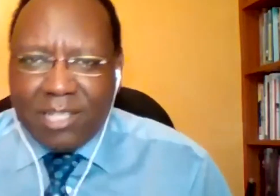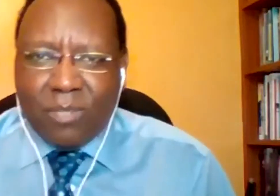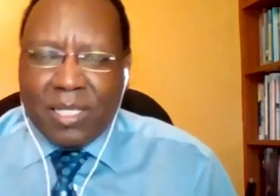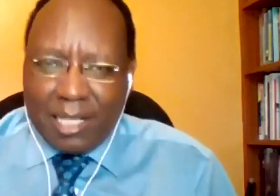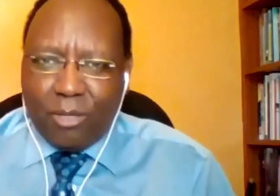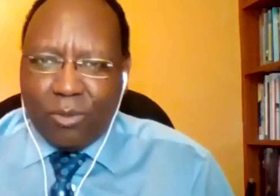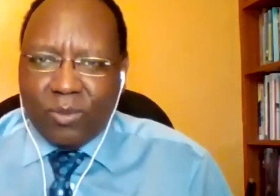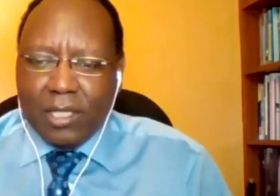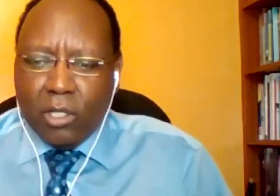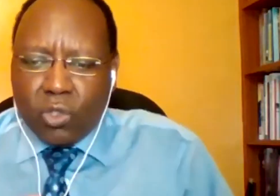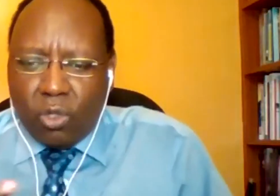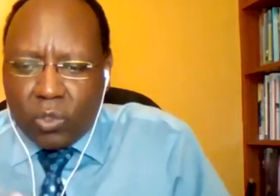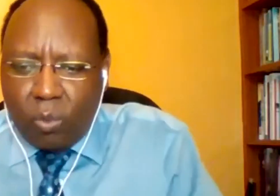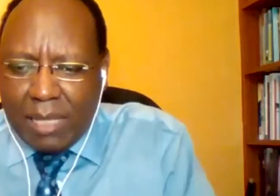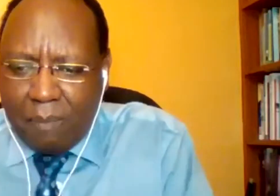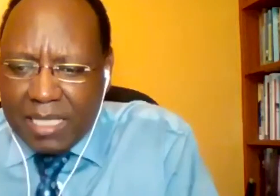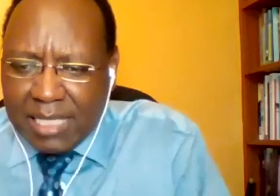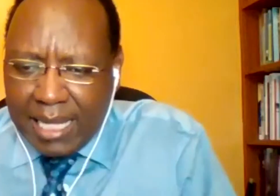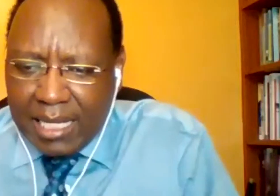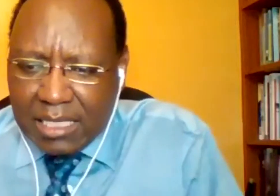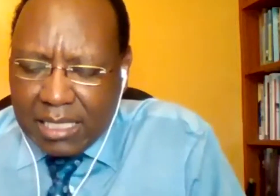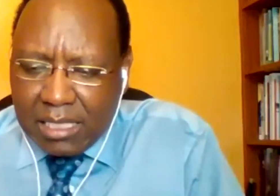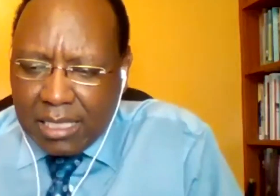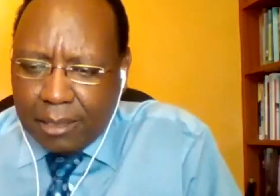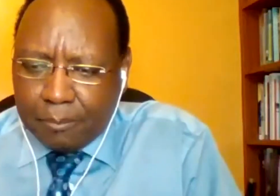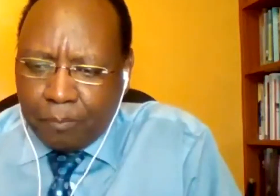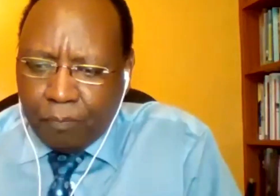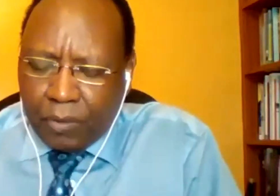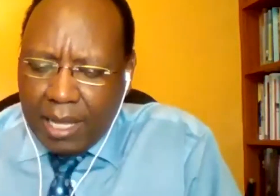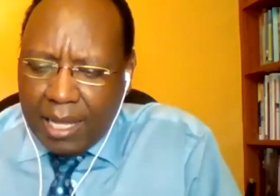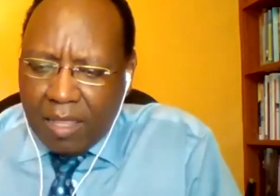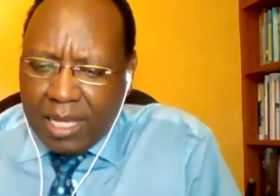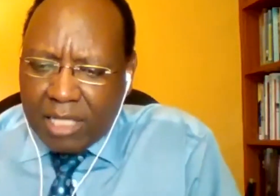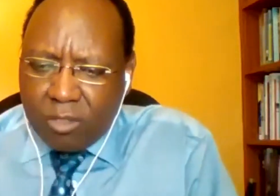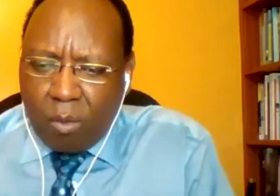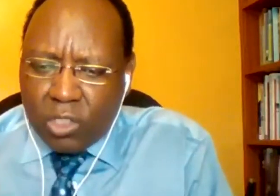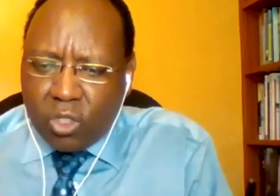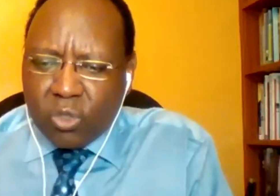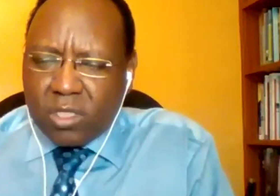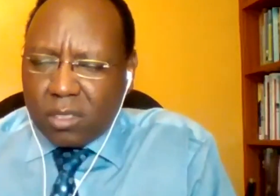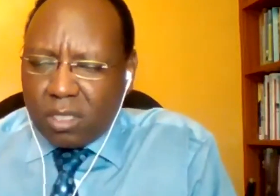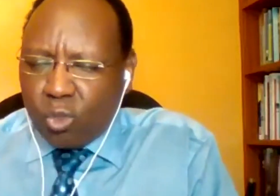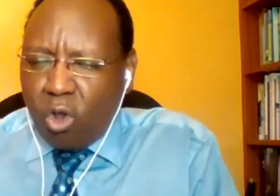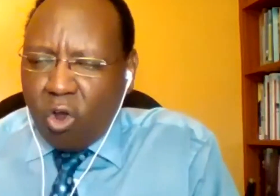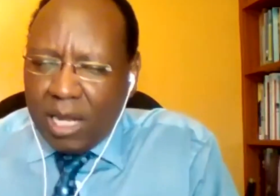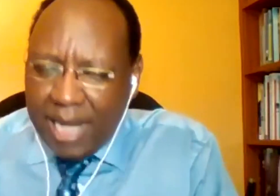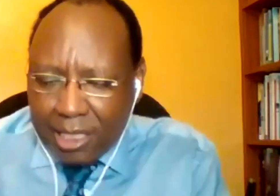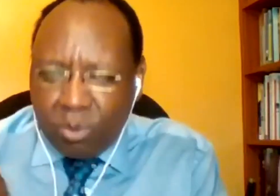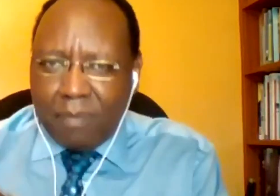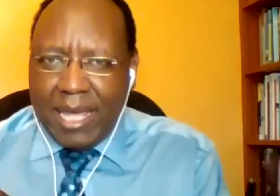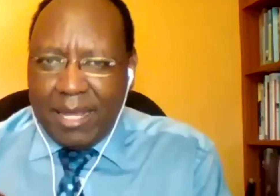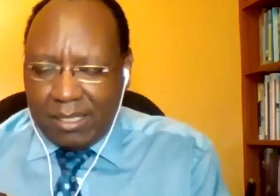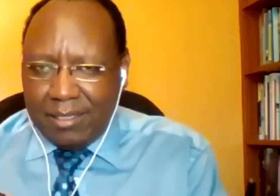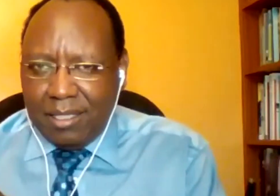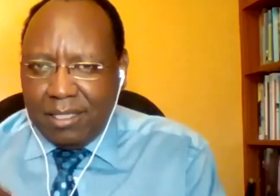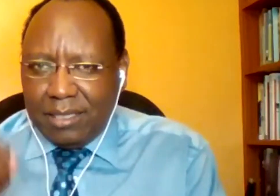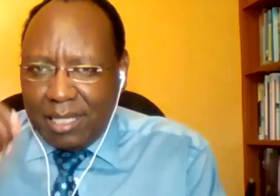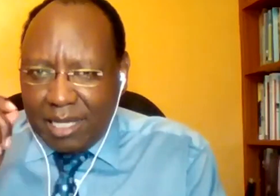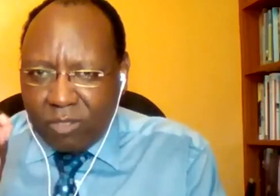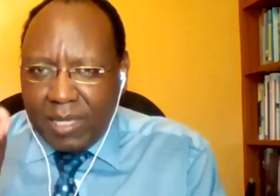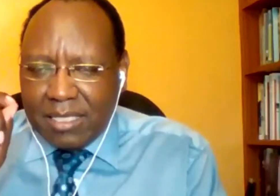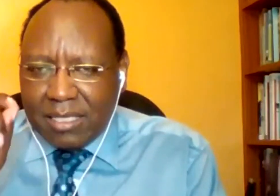together. So some of these things I've pieced together is what I'm going to be sharing. Okay. So I've divided